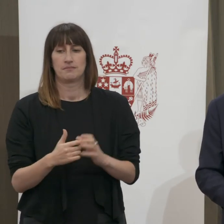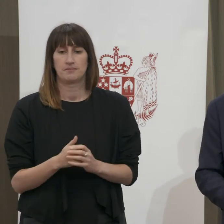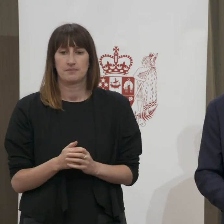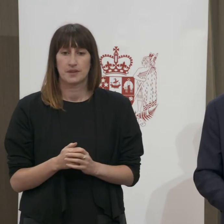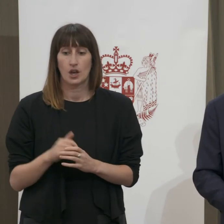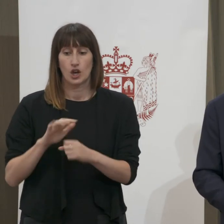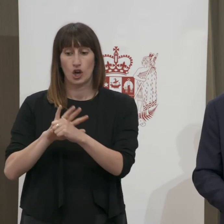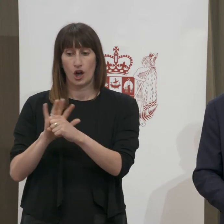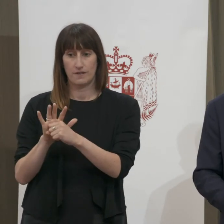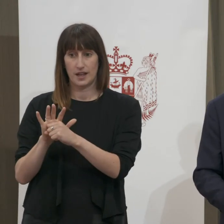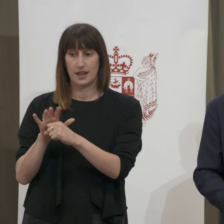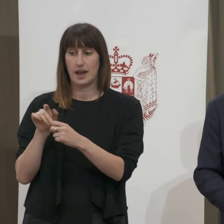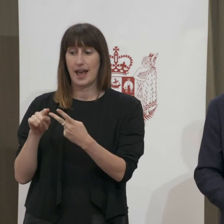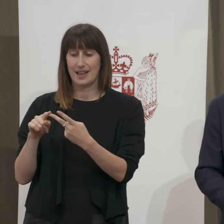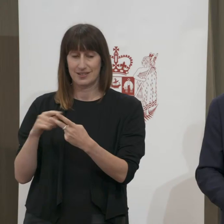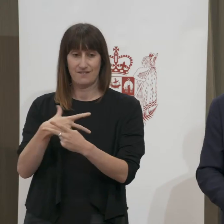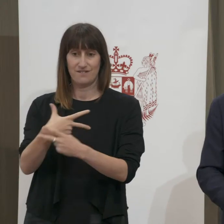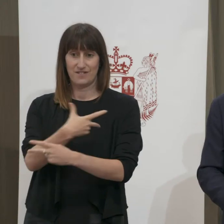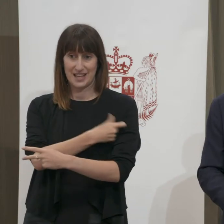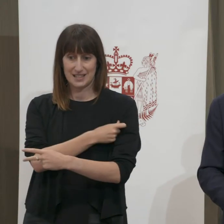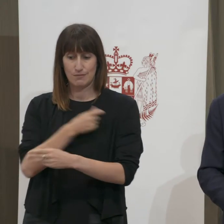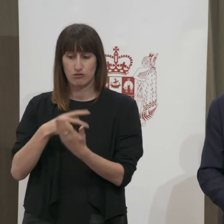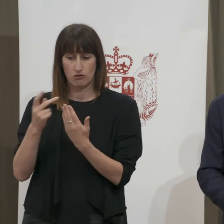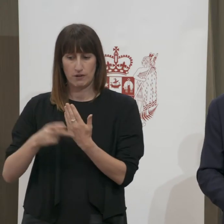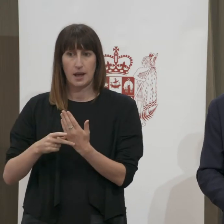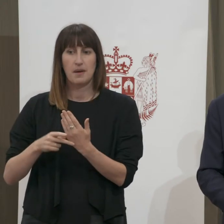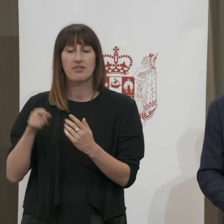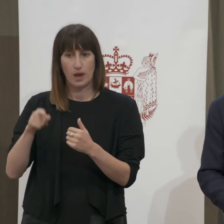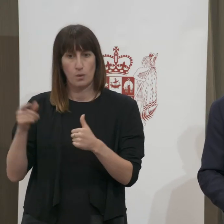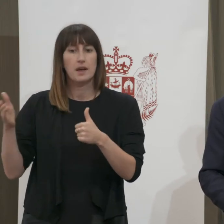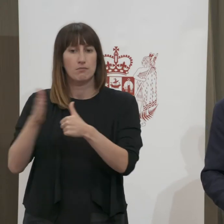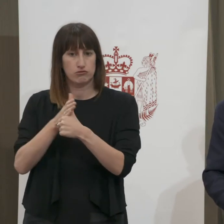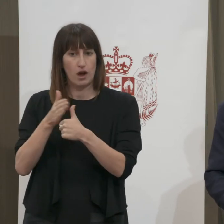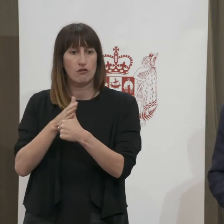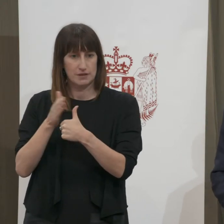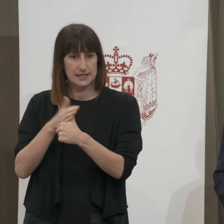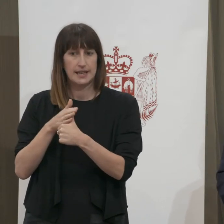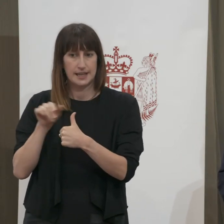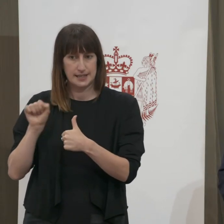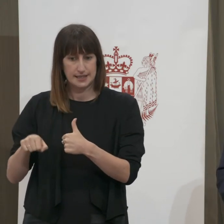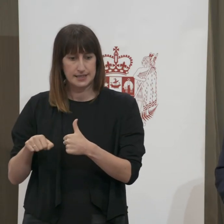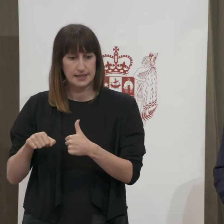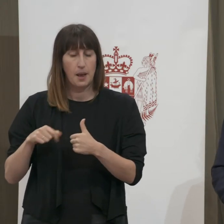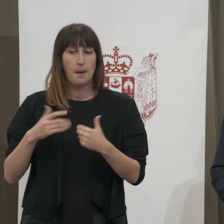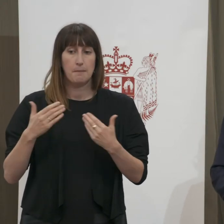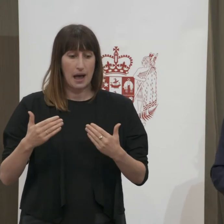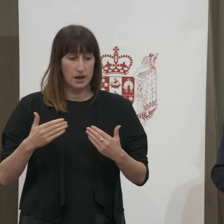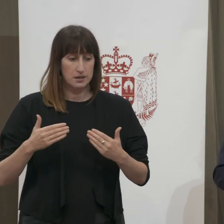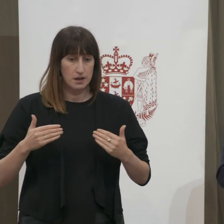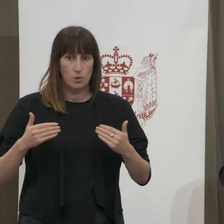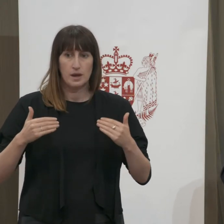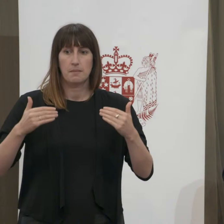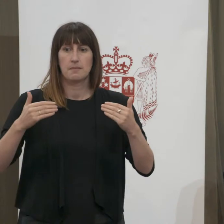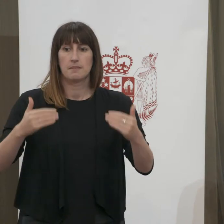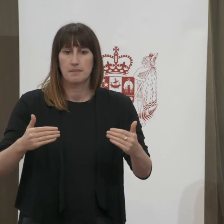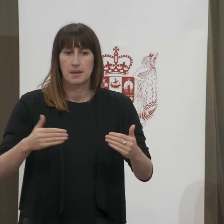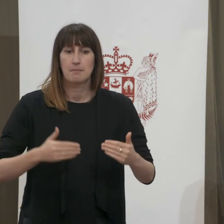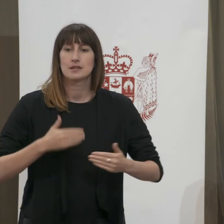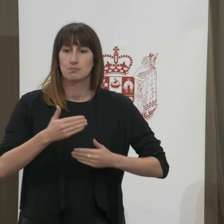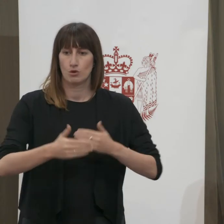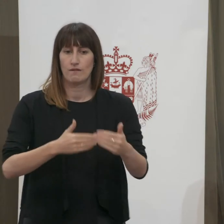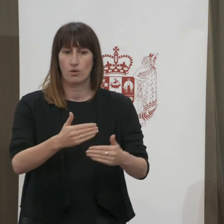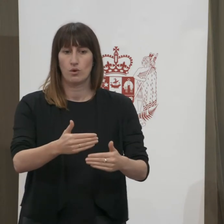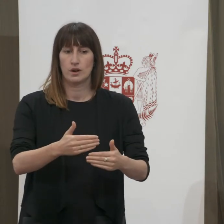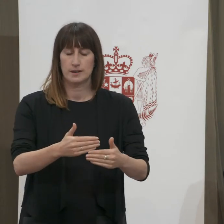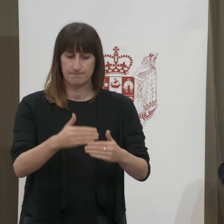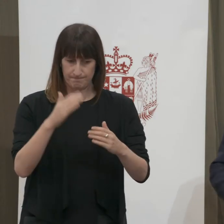program, will be a priority during the transition. But we must move forward deliberately and with